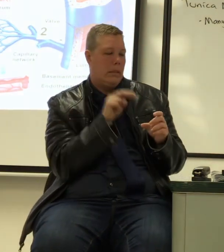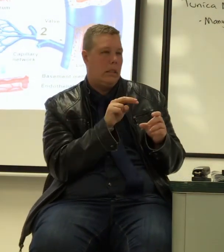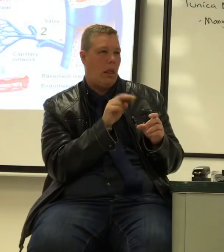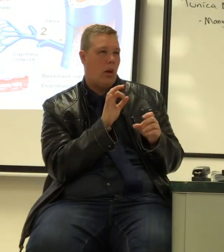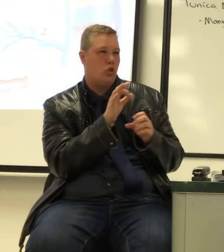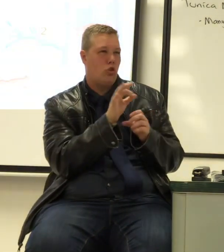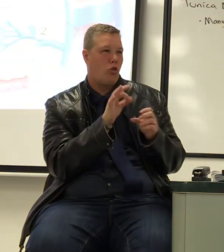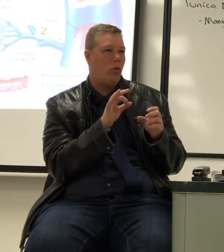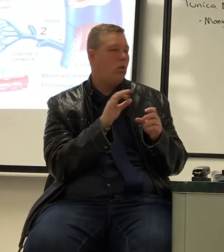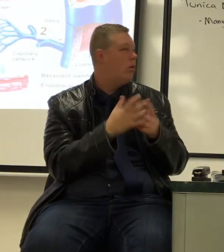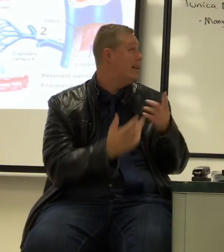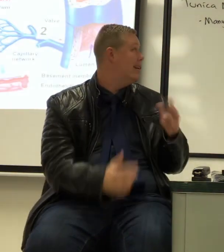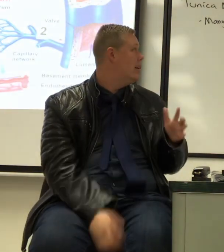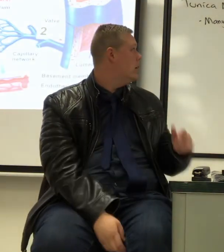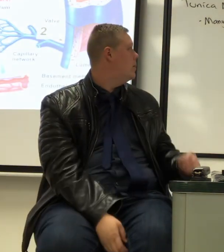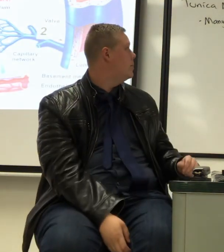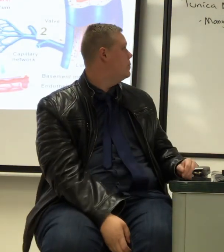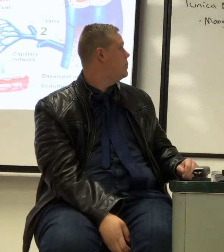muscle cell looks like that,